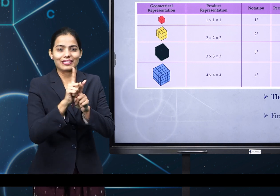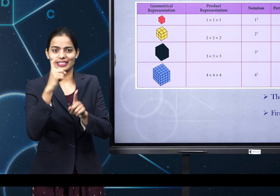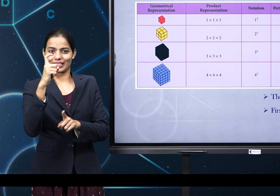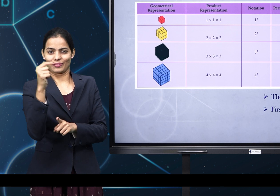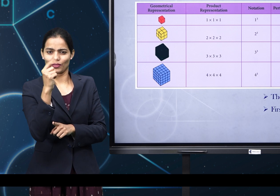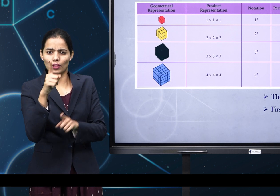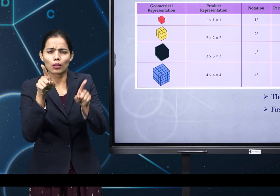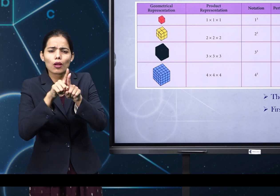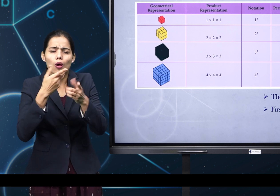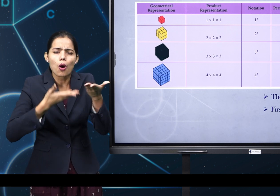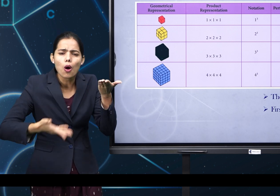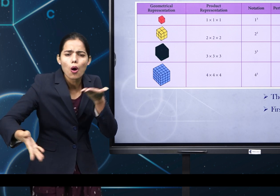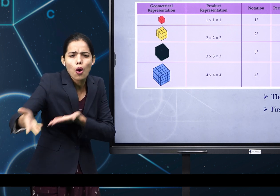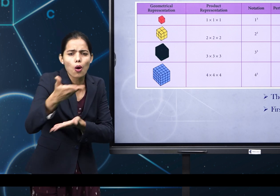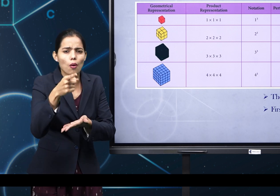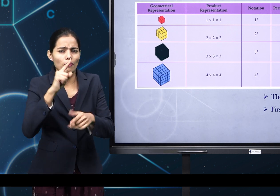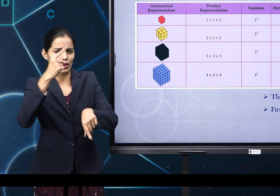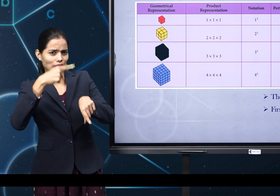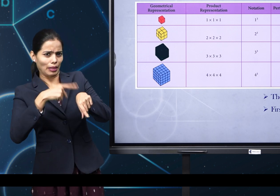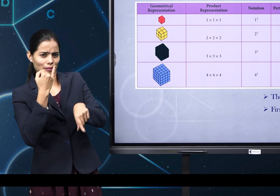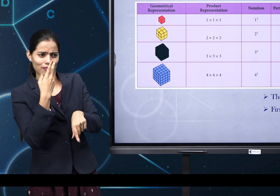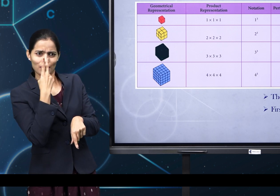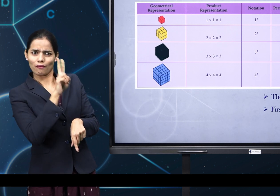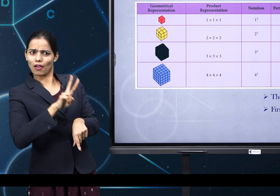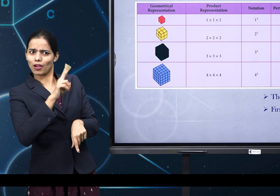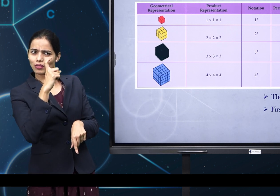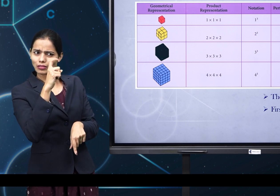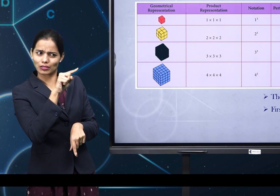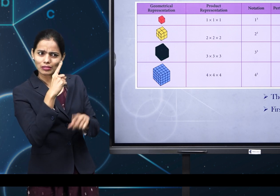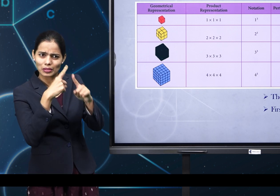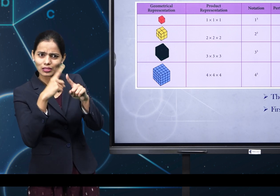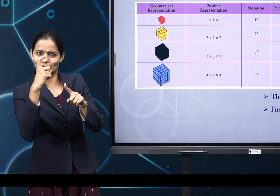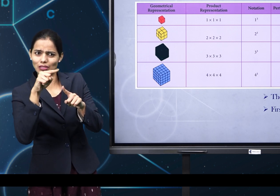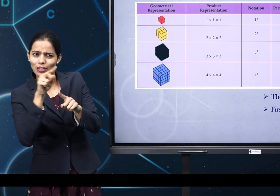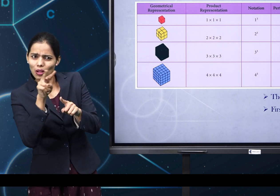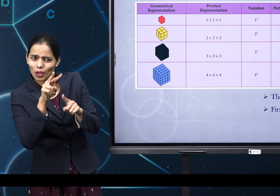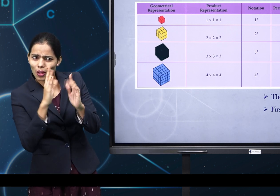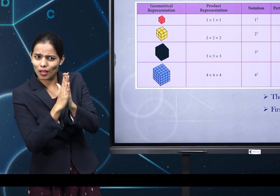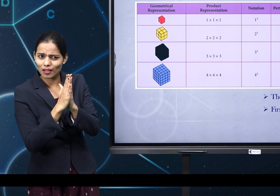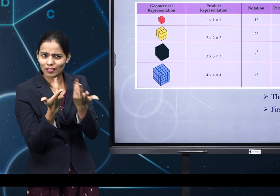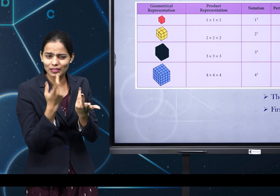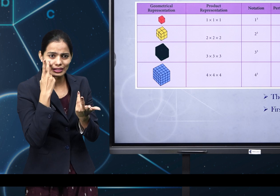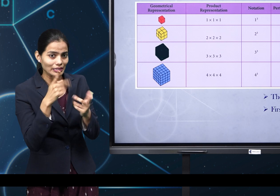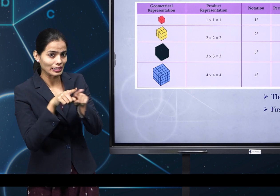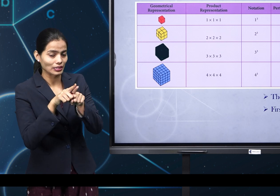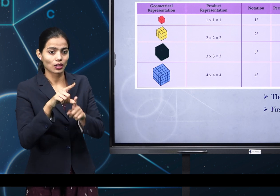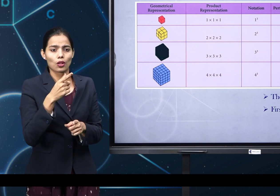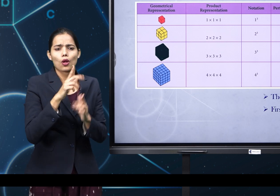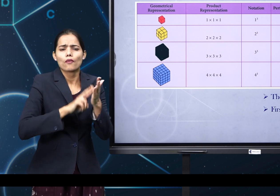the cube of minus 7, we will first find the value of minus 7 into minus 7. This